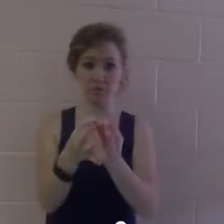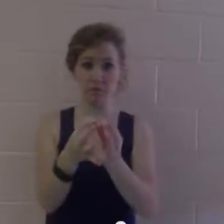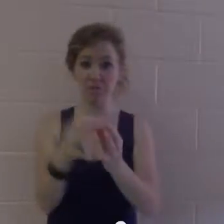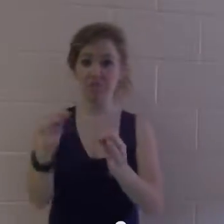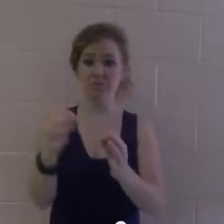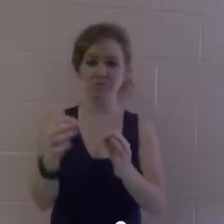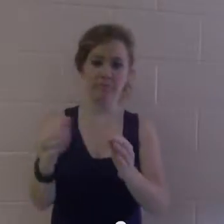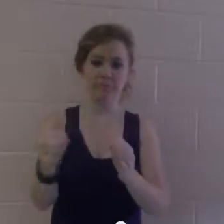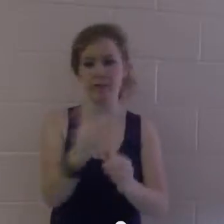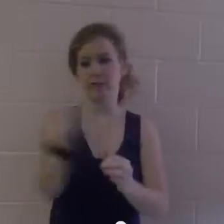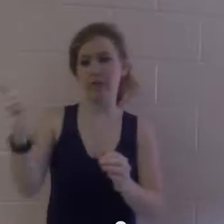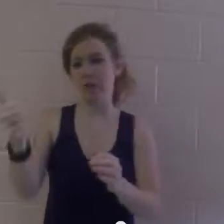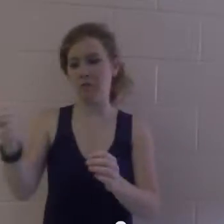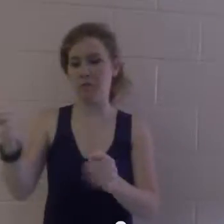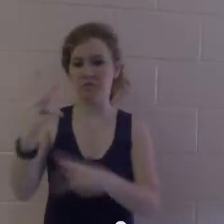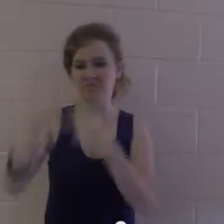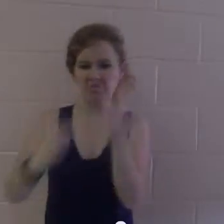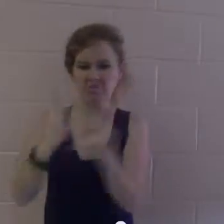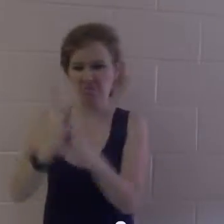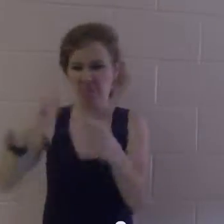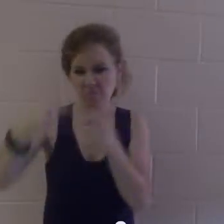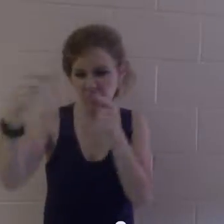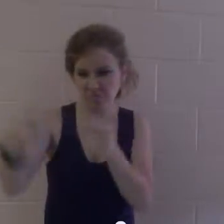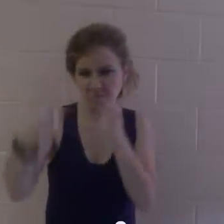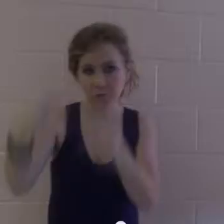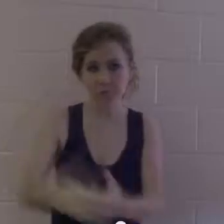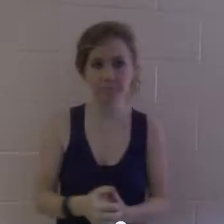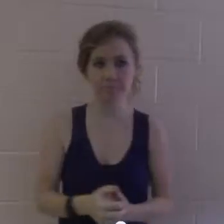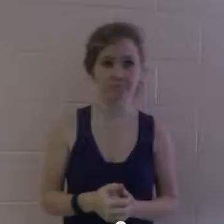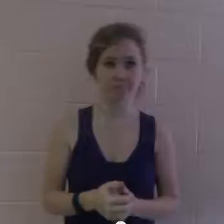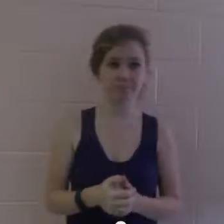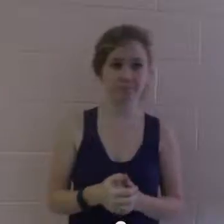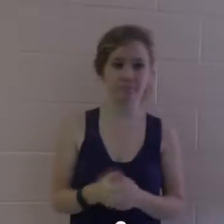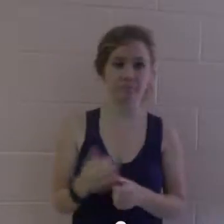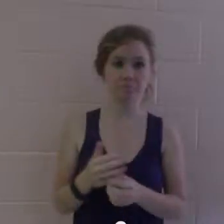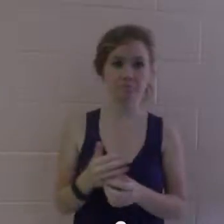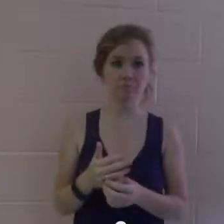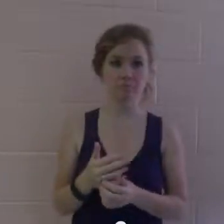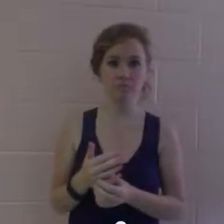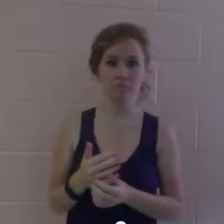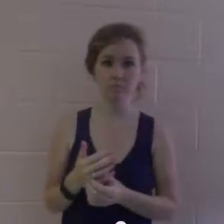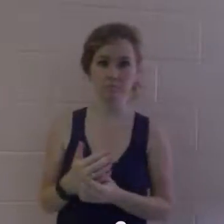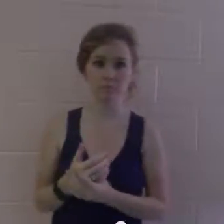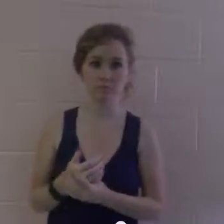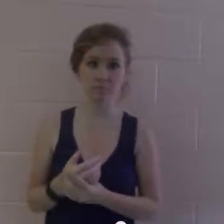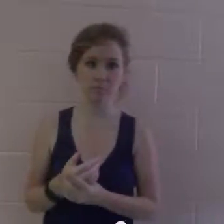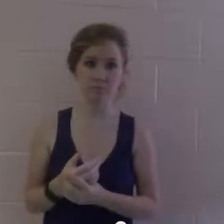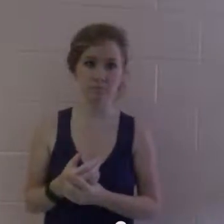our next family, the cheetah, is in a different kind of struggle.